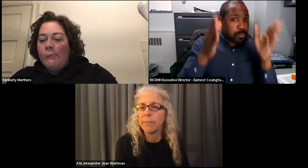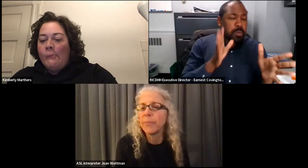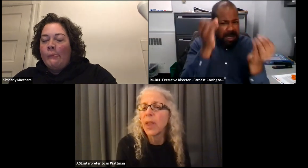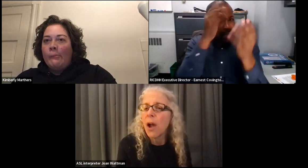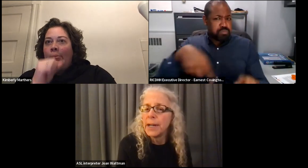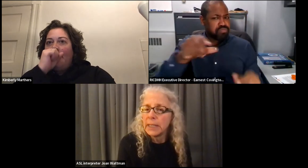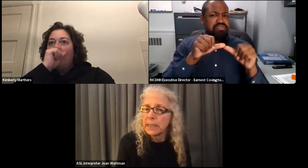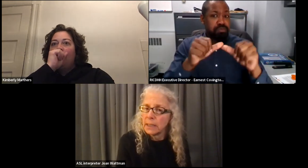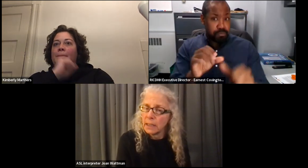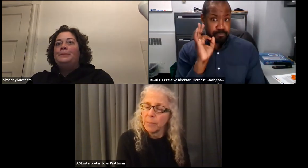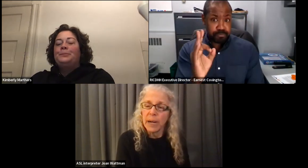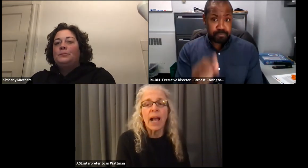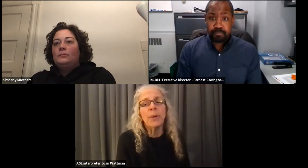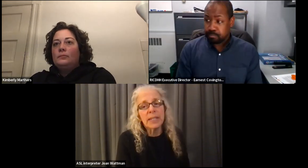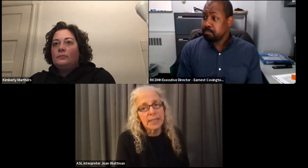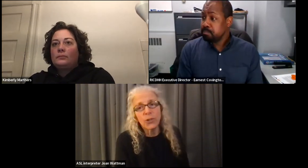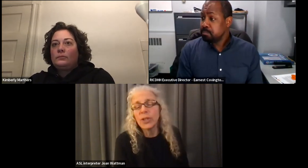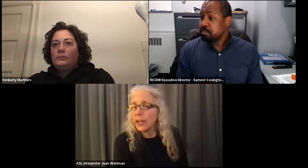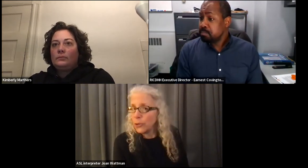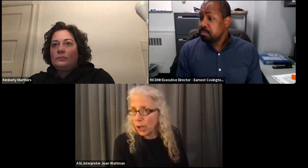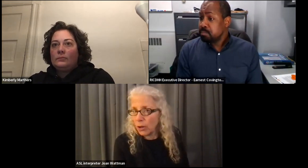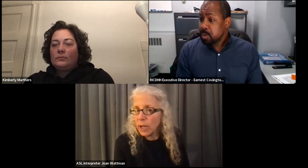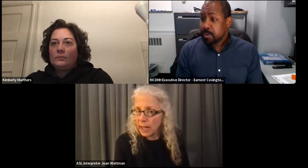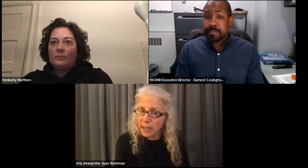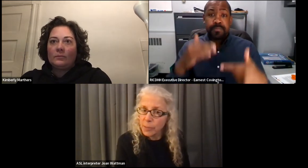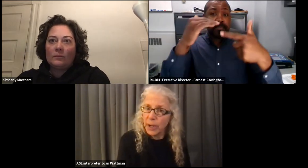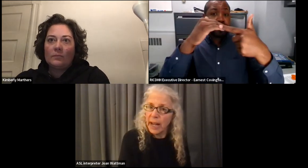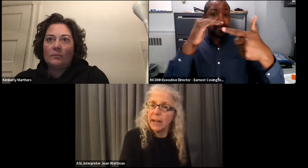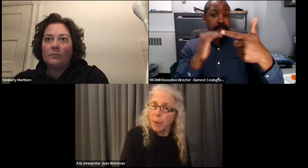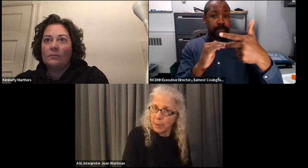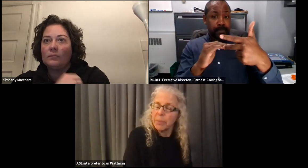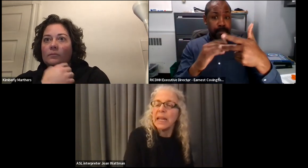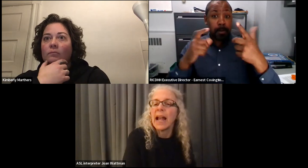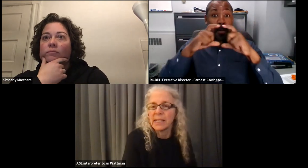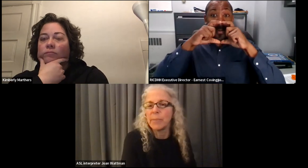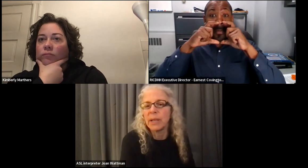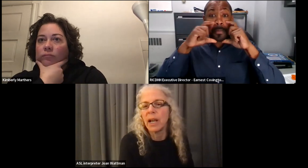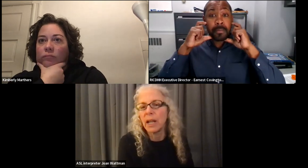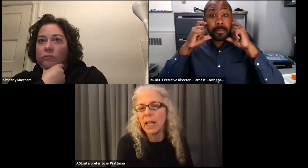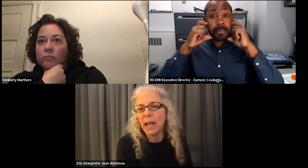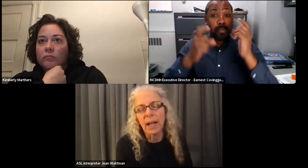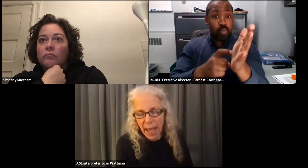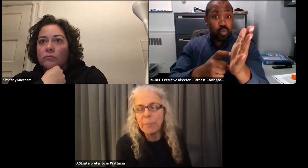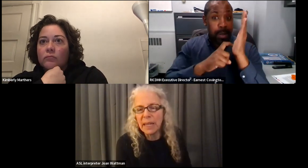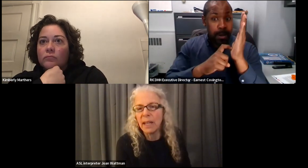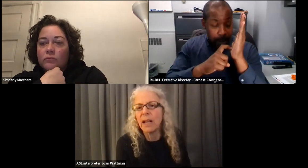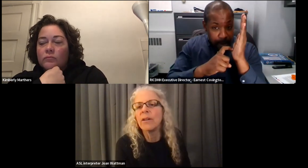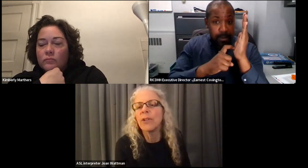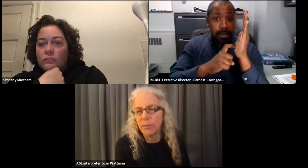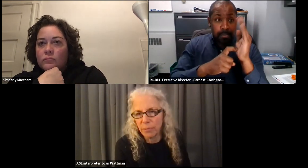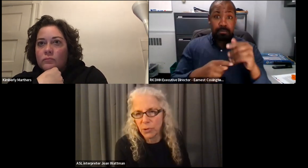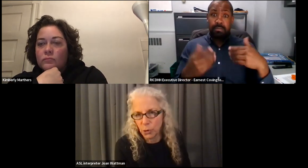person. But I will continue to let you know. At this point, any public meeting has to be, can